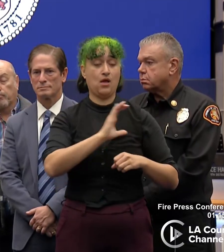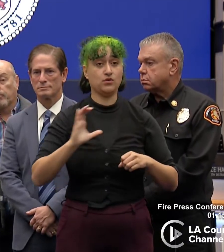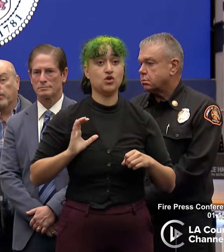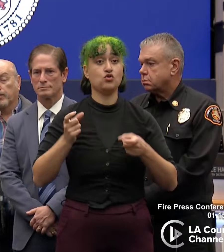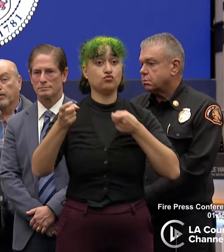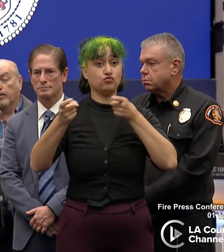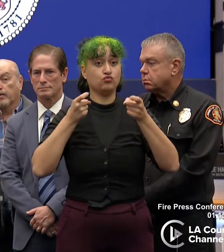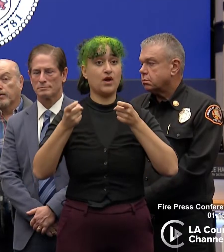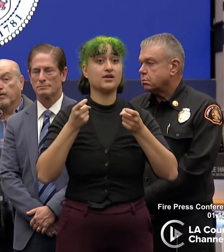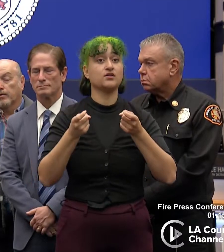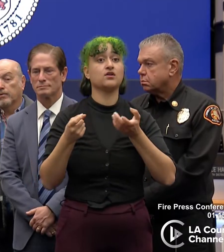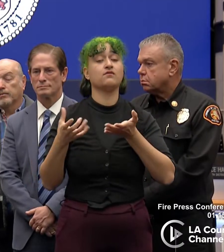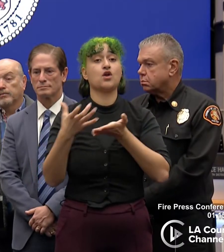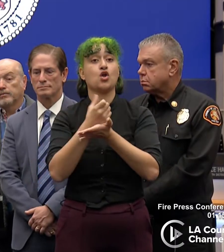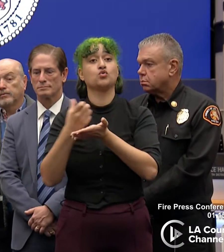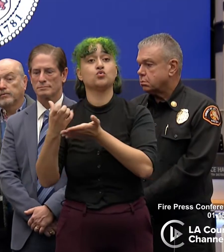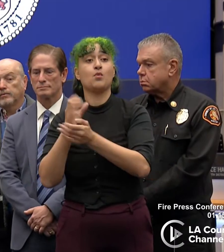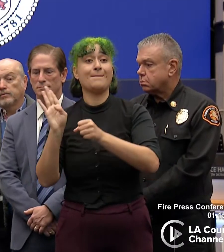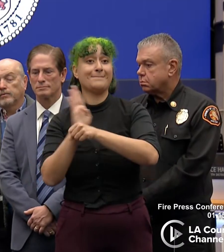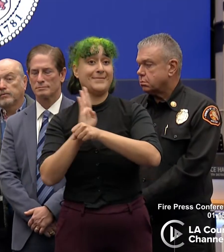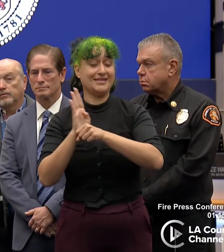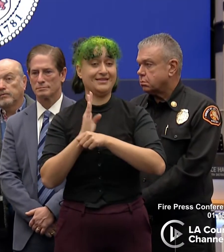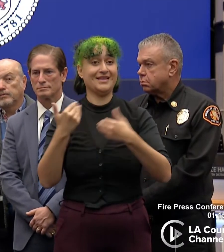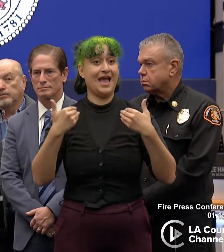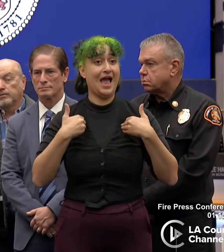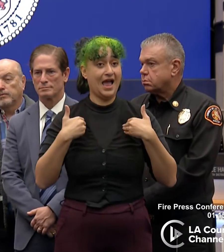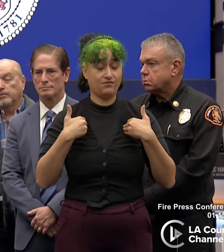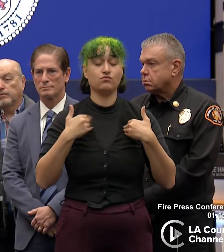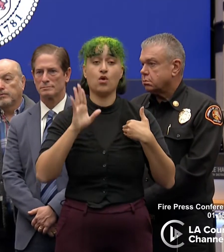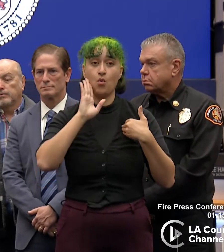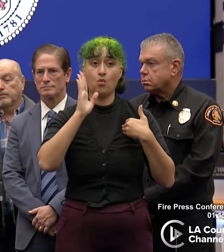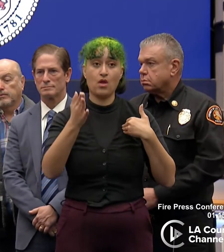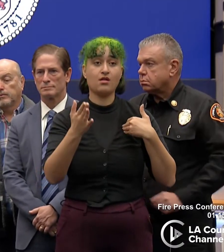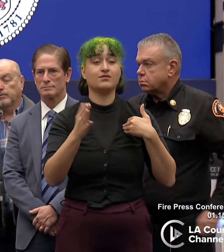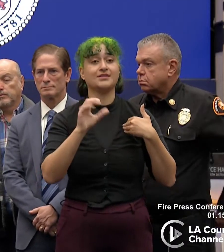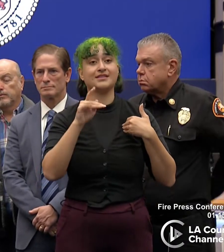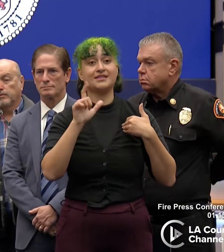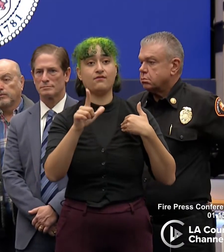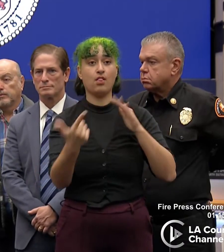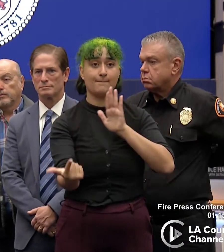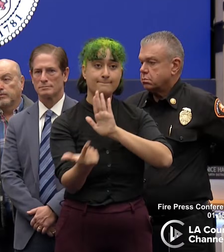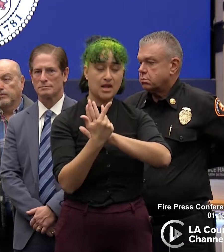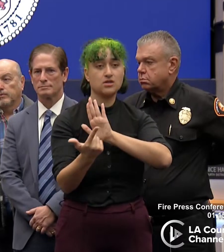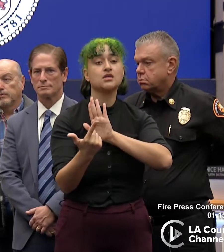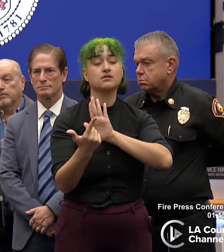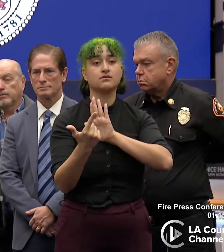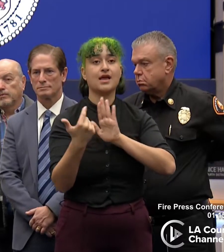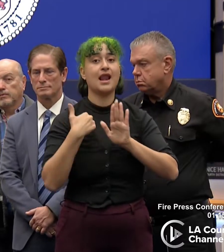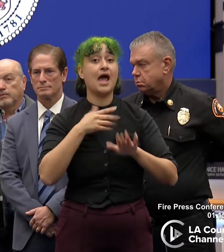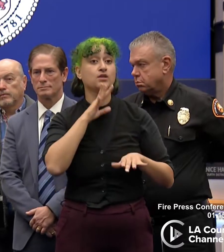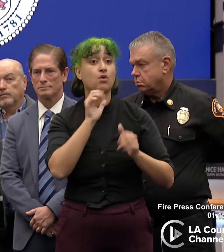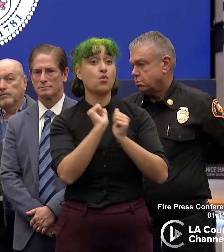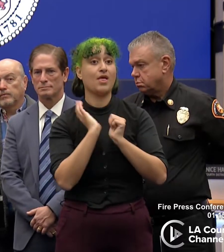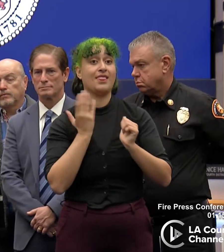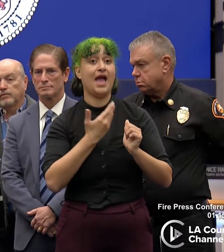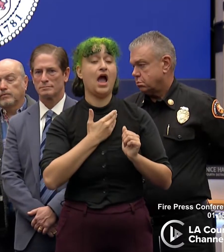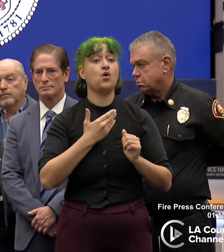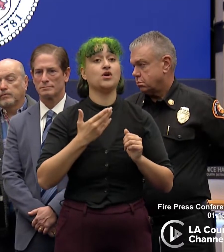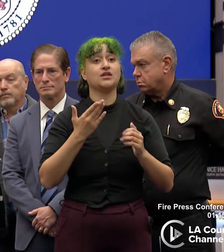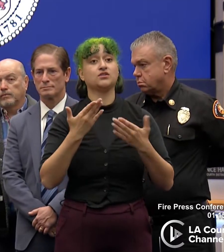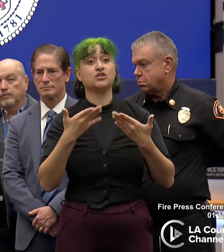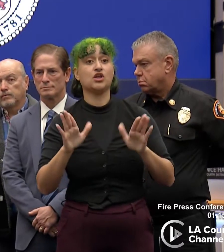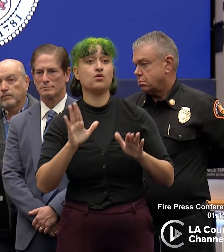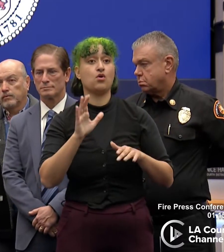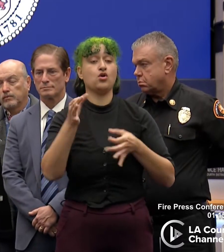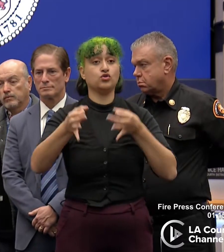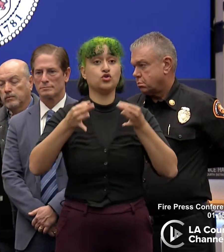of consumer and business affairs have the authority to impose civil penalties. And I spoke with our attorney general